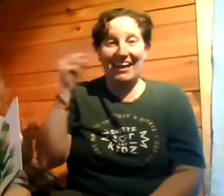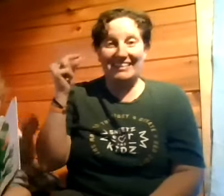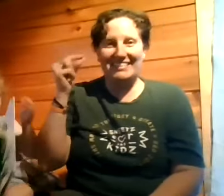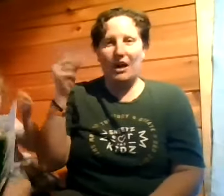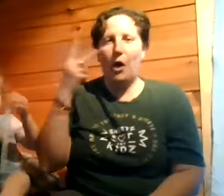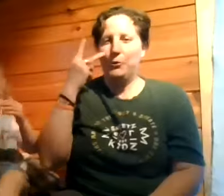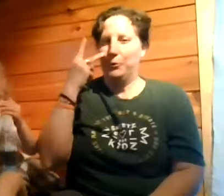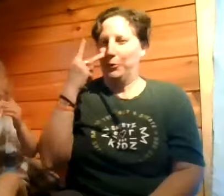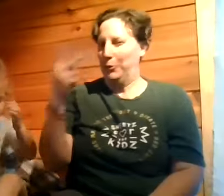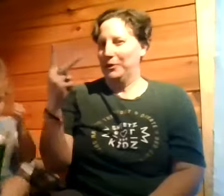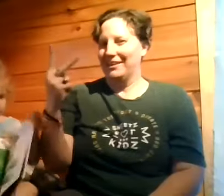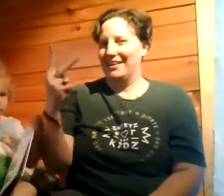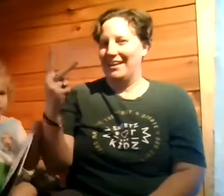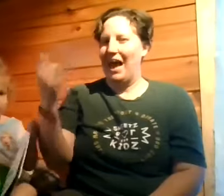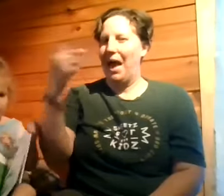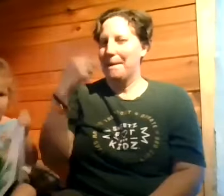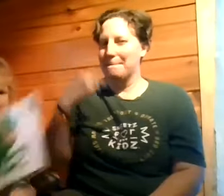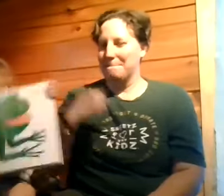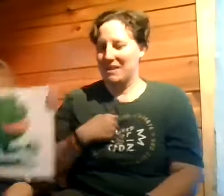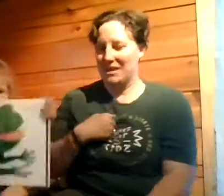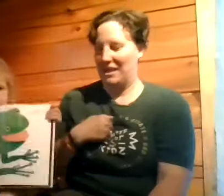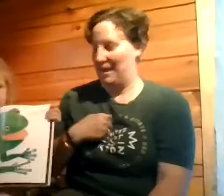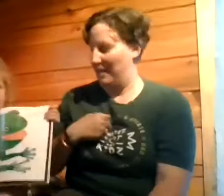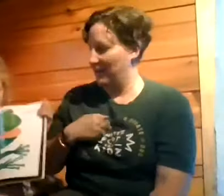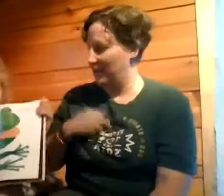purple cat looking at me.